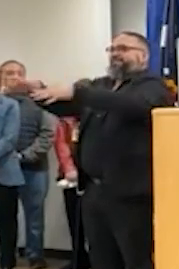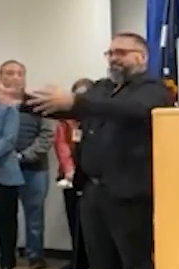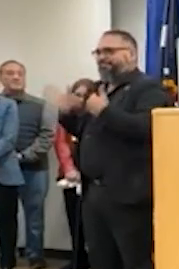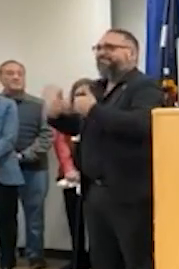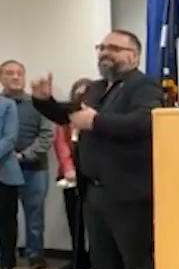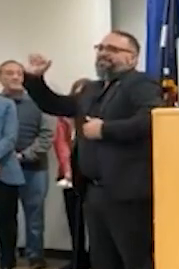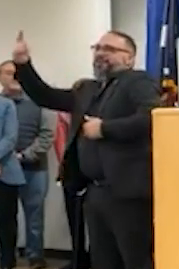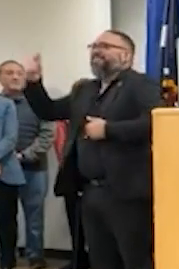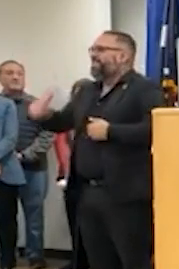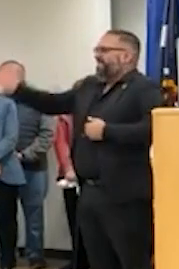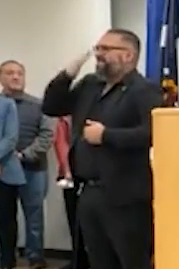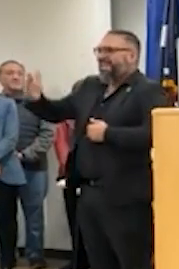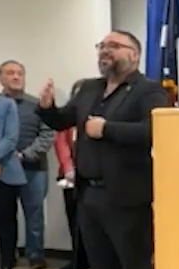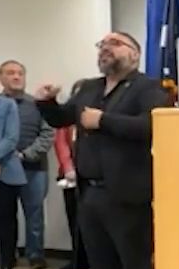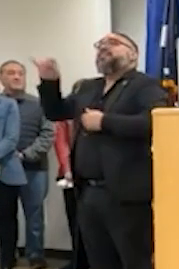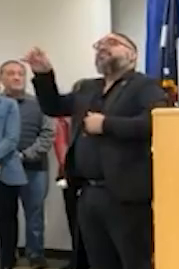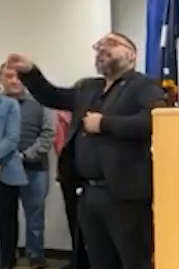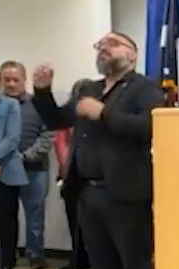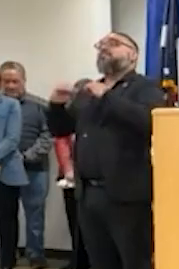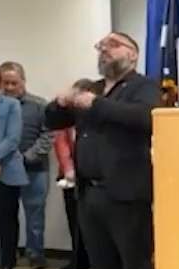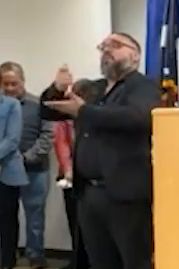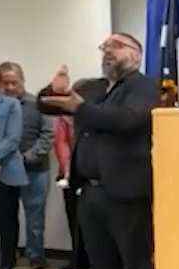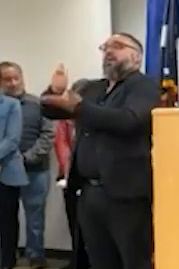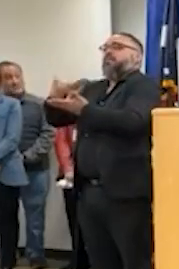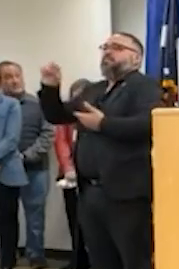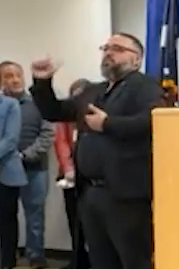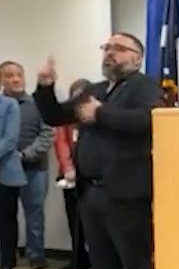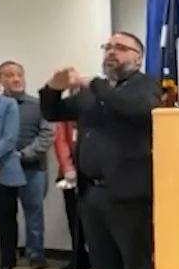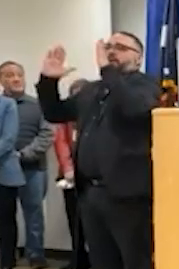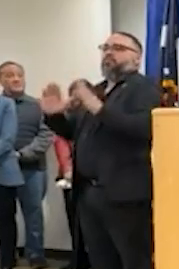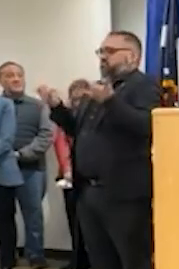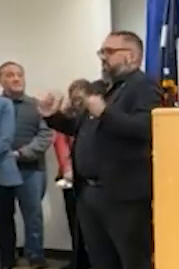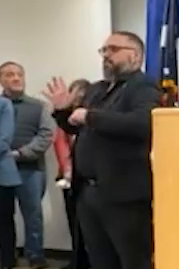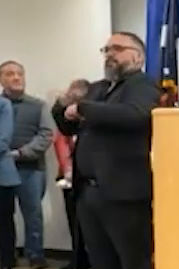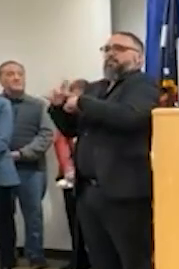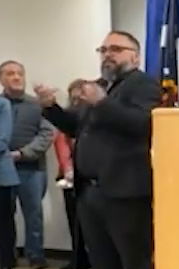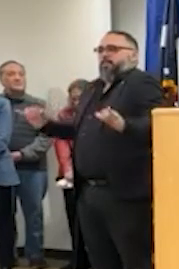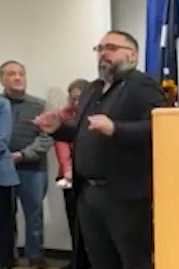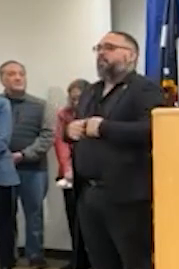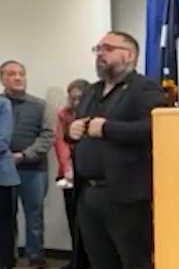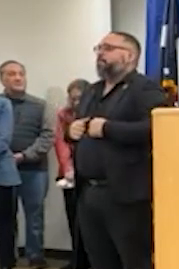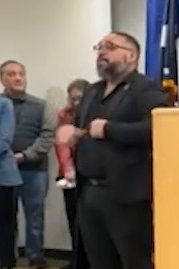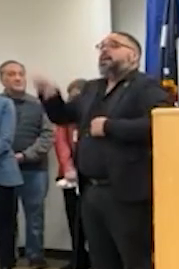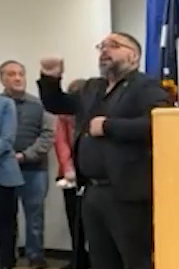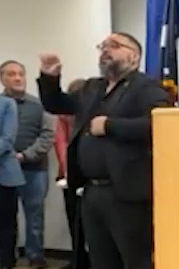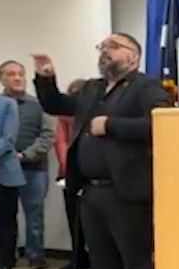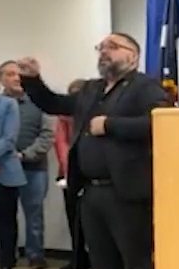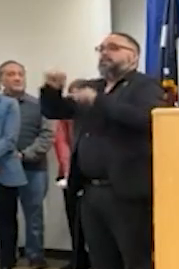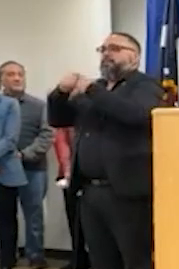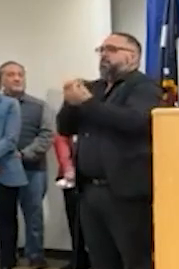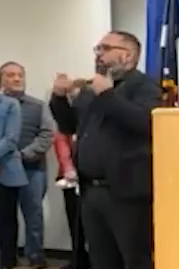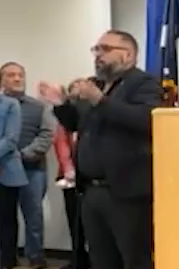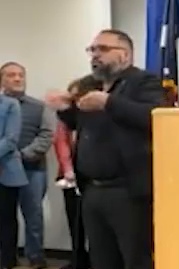So thank you for doing that. And again, if you need additional, the dog houses, those are still available. And ACS team, they are doing that street